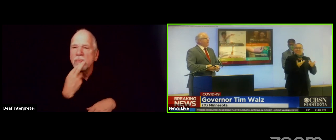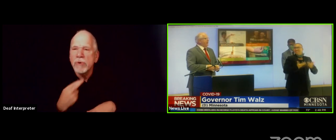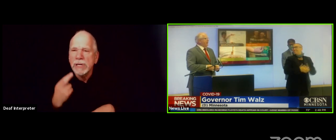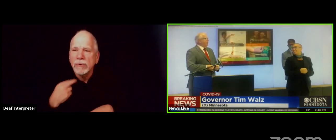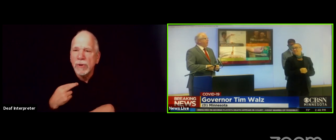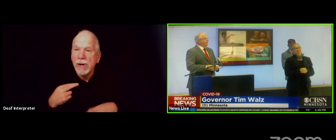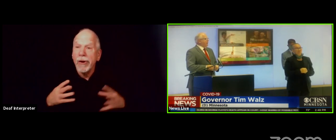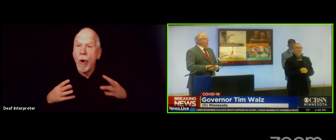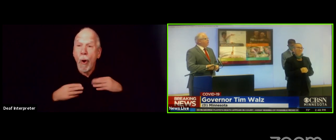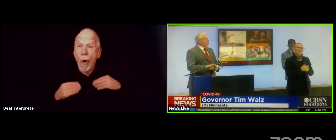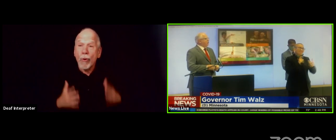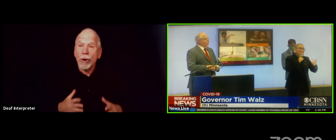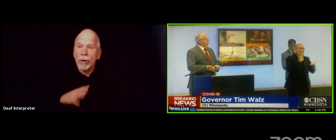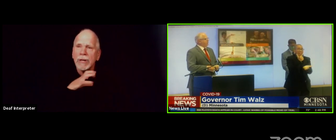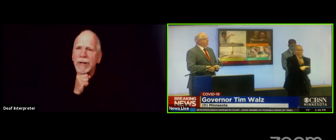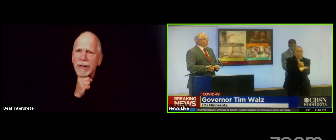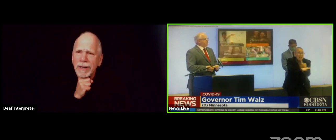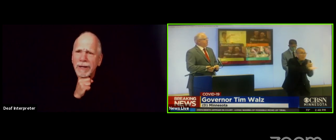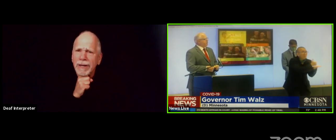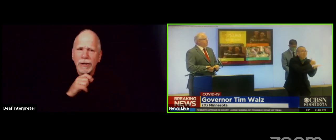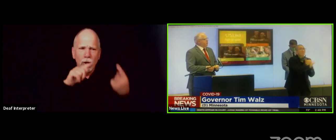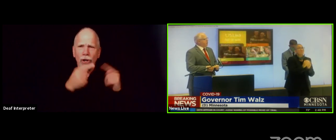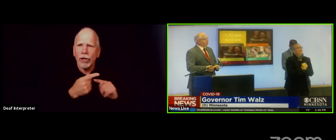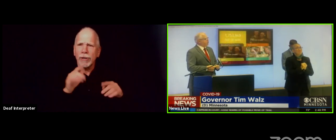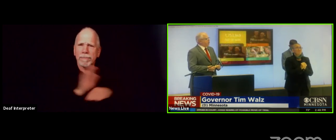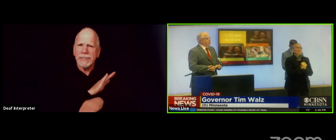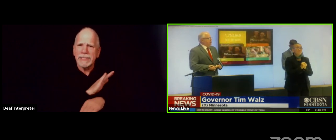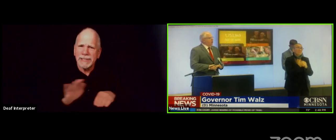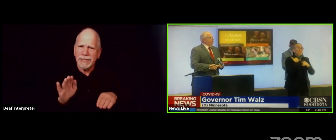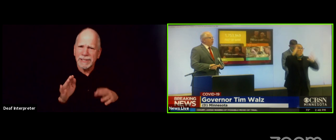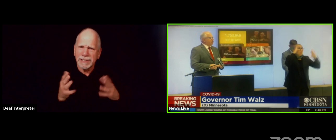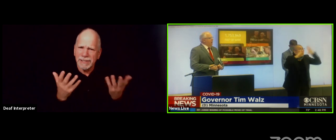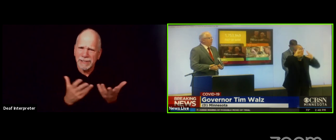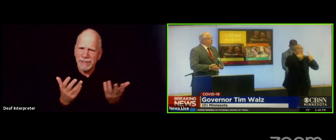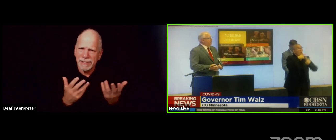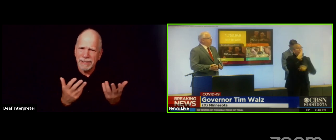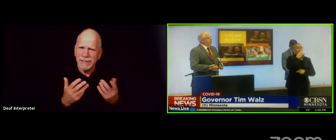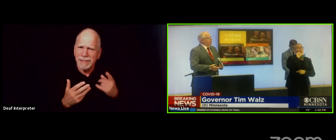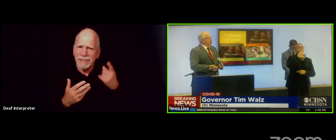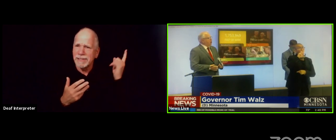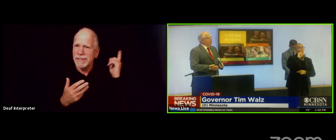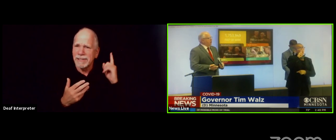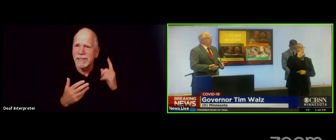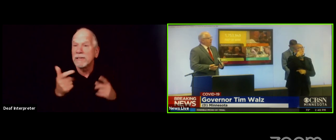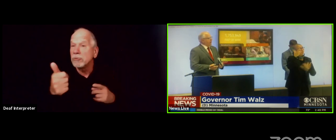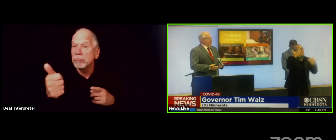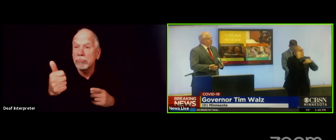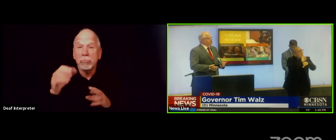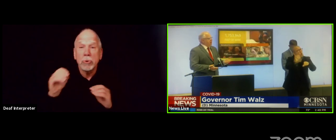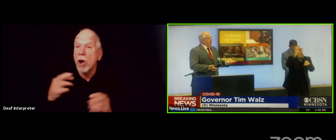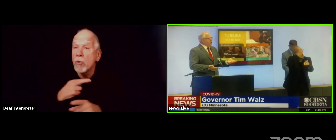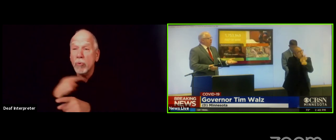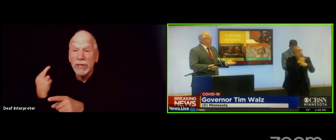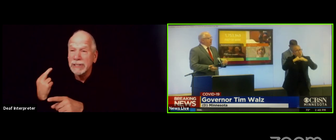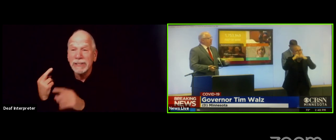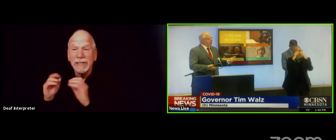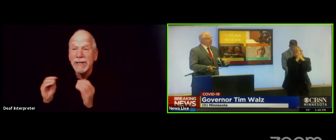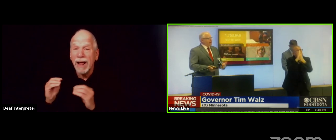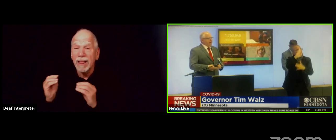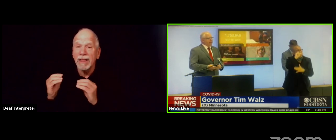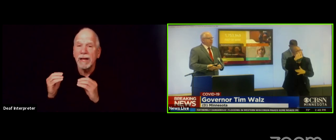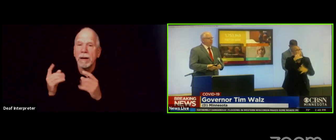need that help. And I do worry a little bit that there's some of these bar owners are trying really, really hard, and it's just not working. We got